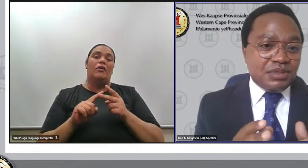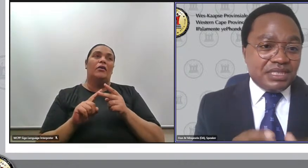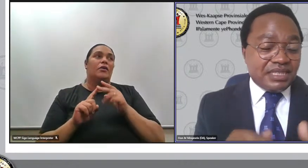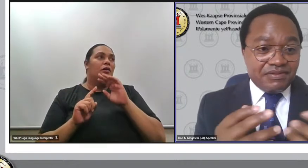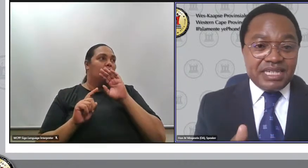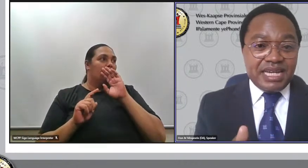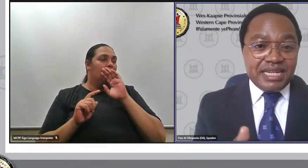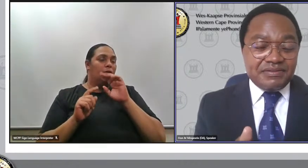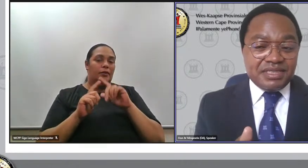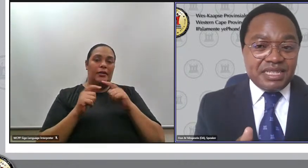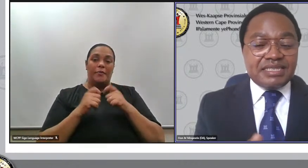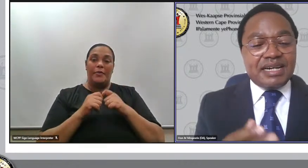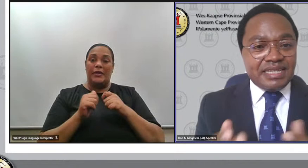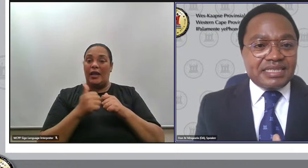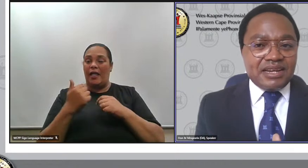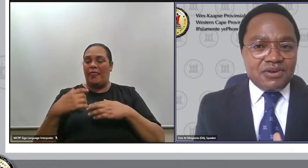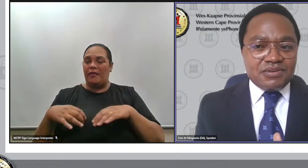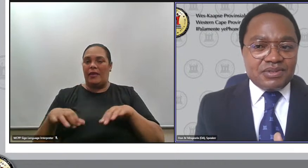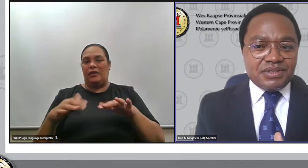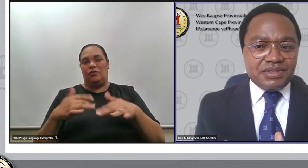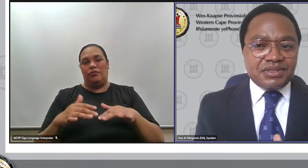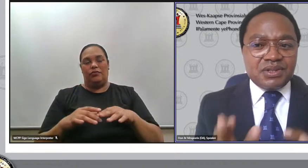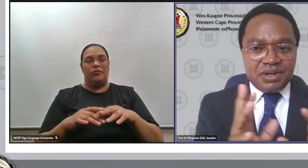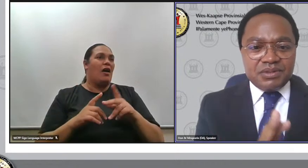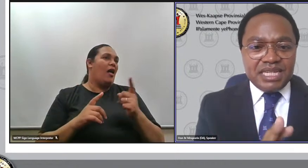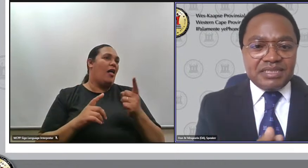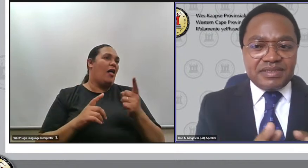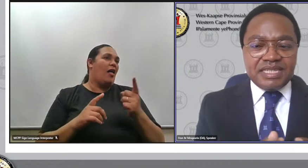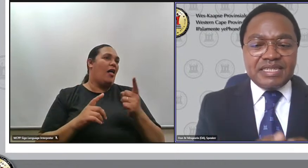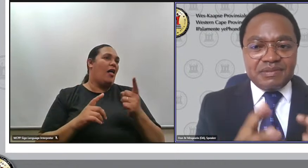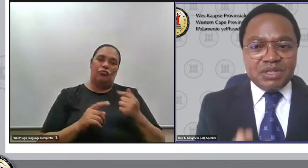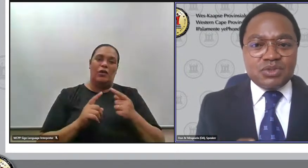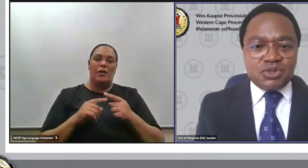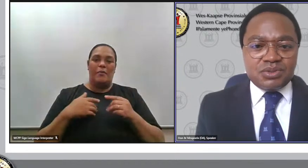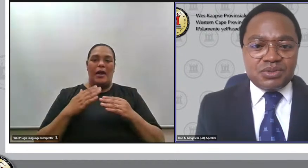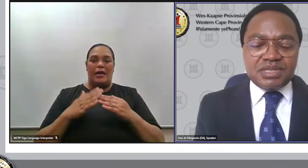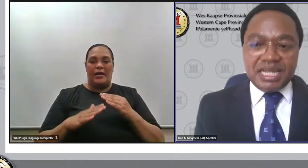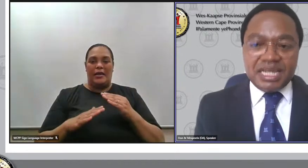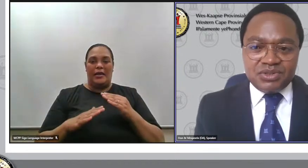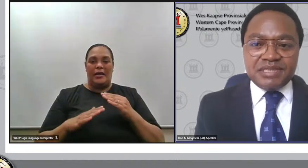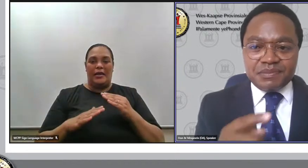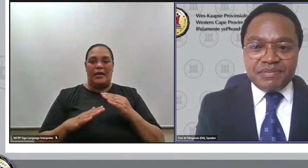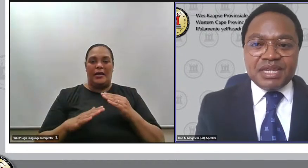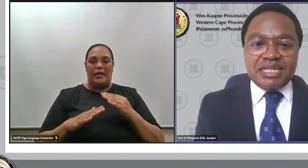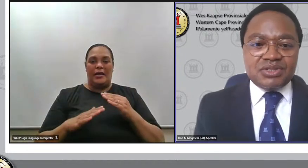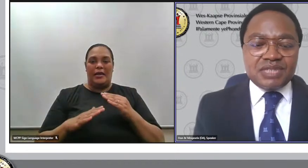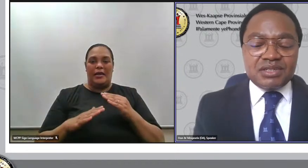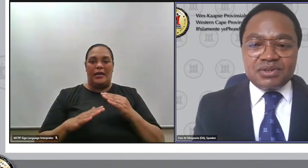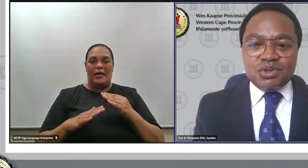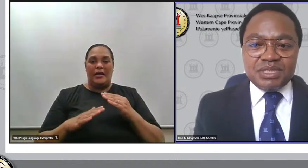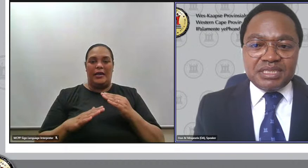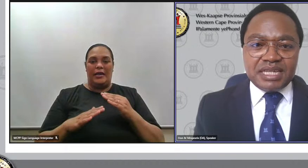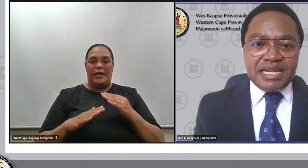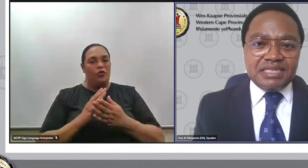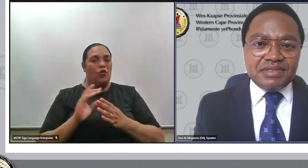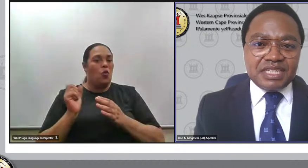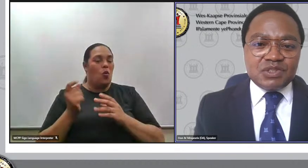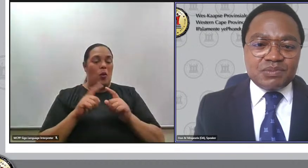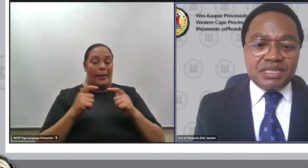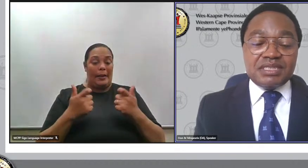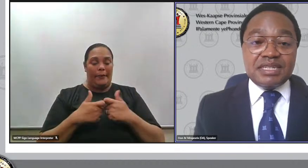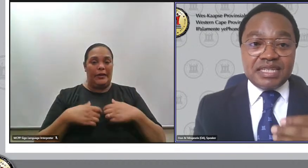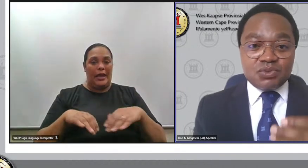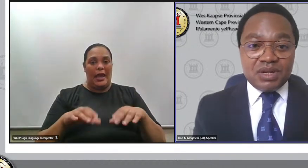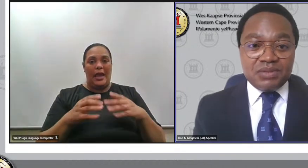other committees are very active in that, others are not. So I'll end it there, but we should actually ensure that all committees are active in